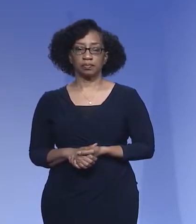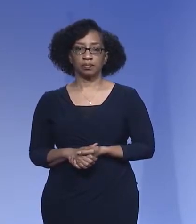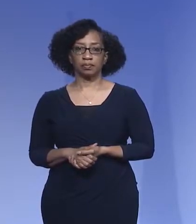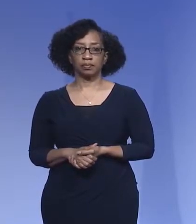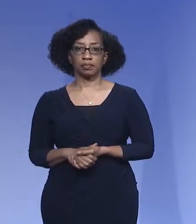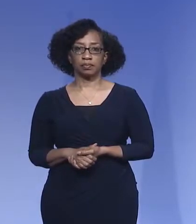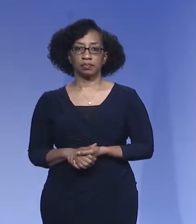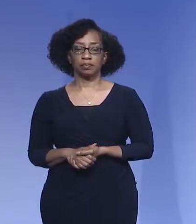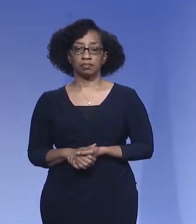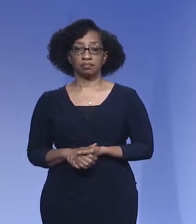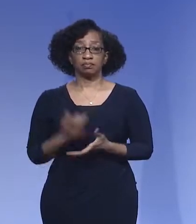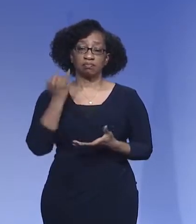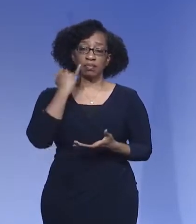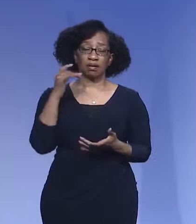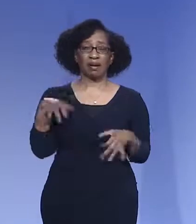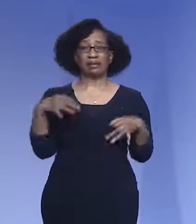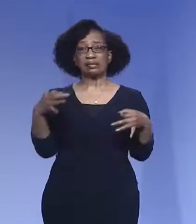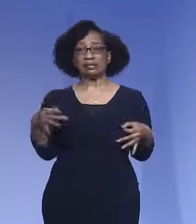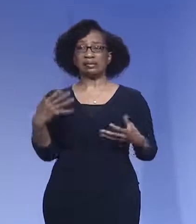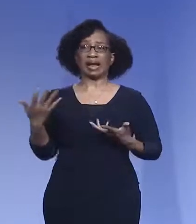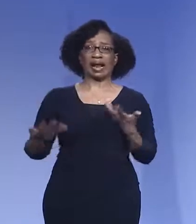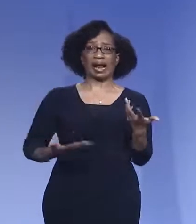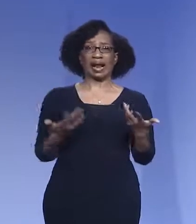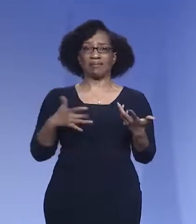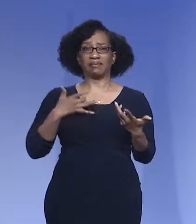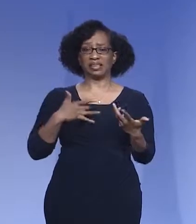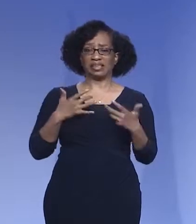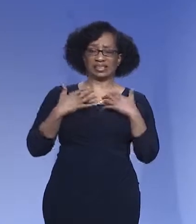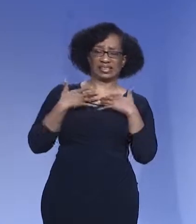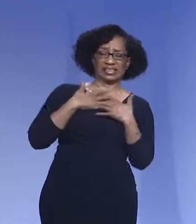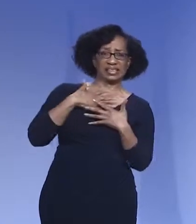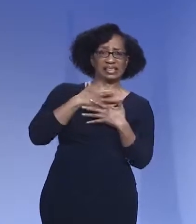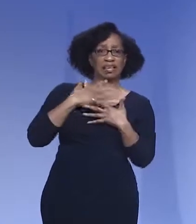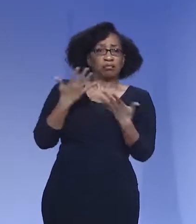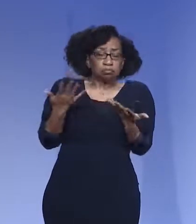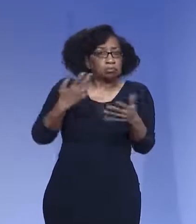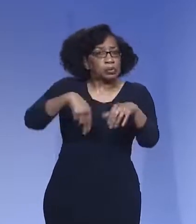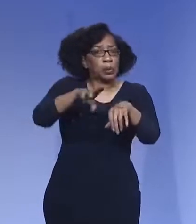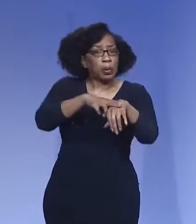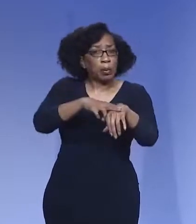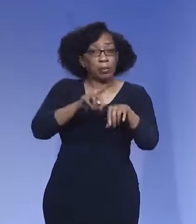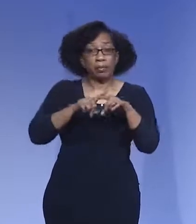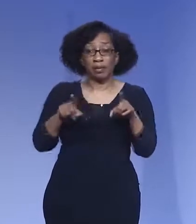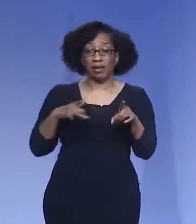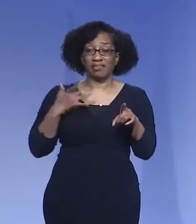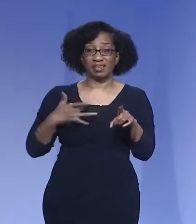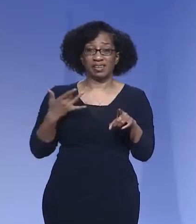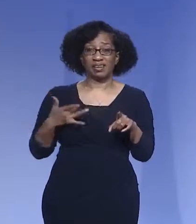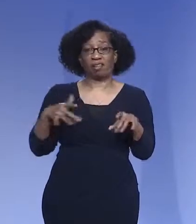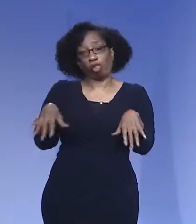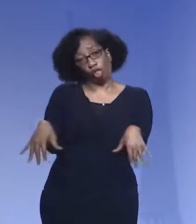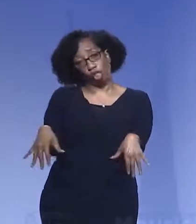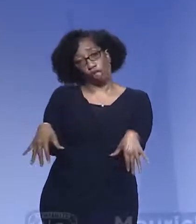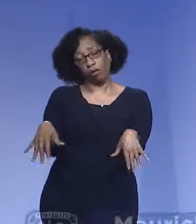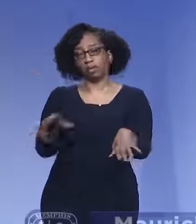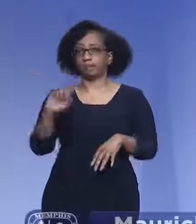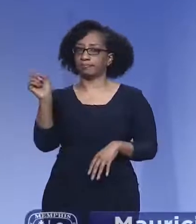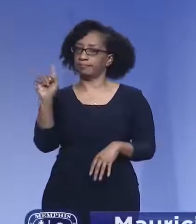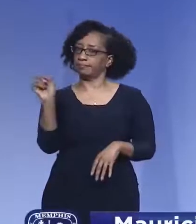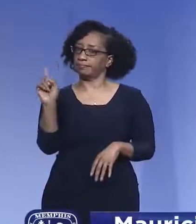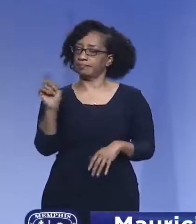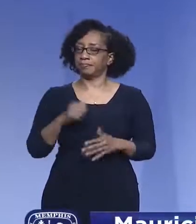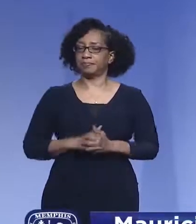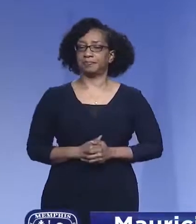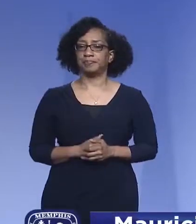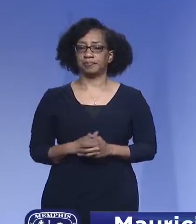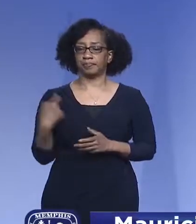bit of hesitation, a little bit of questions, I mean, that's normal. But simply we cannot afford the option of not doing it. Hay muchas razones por